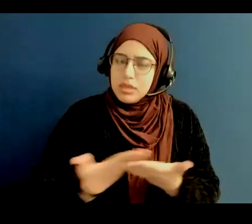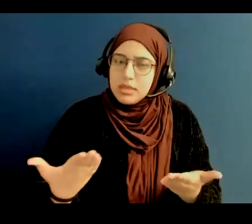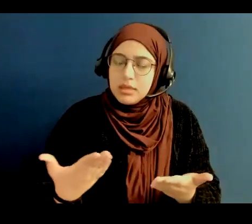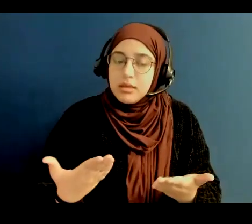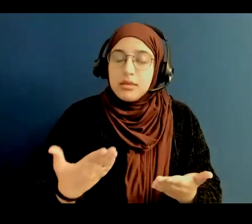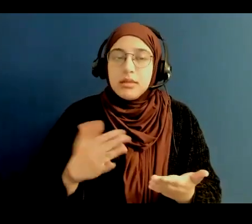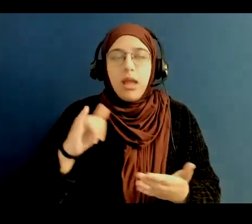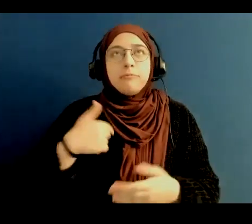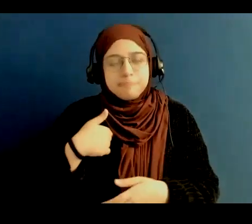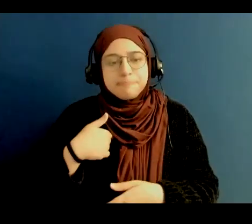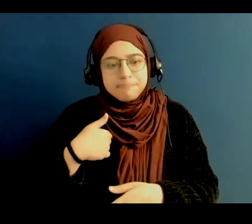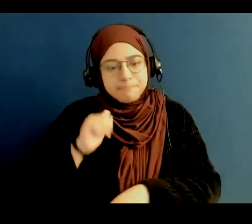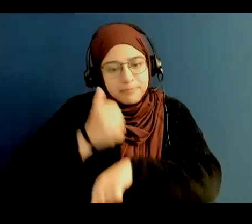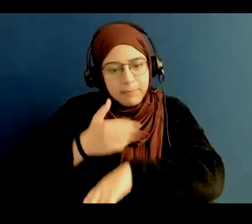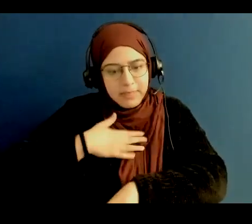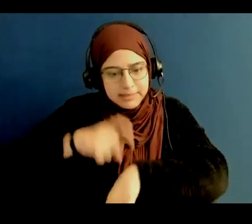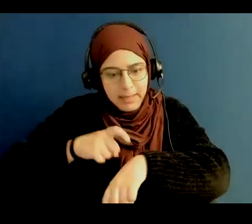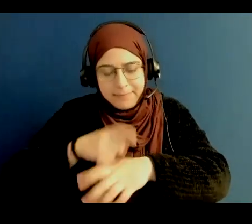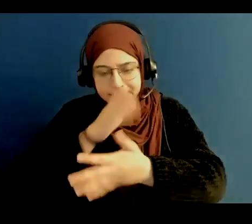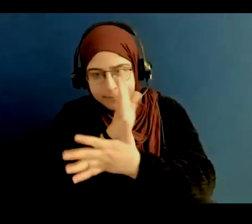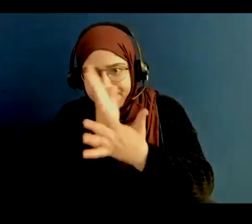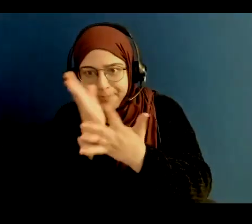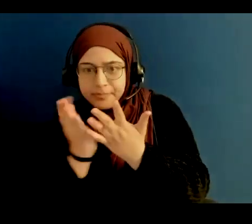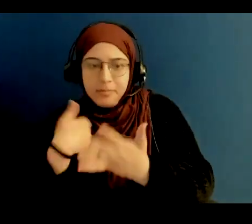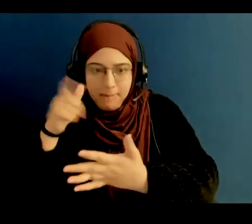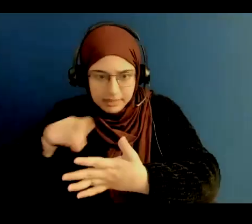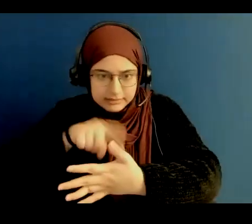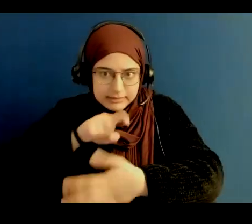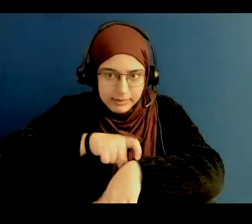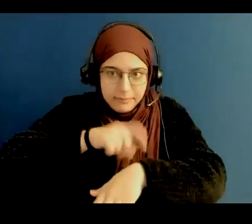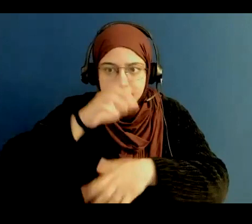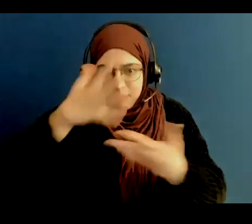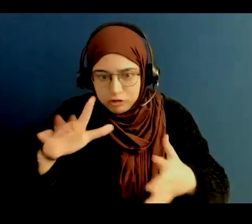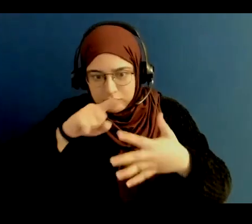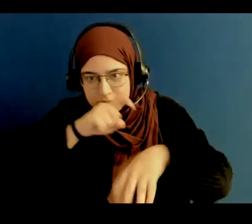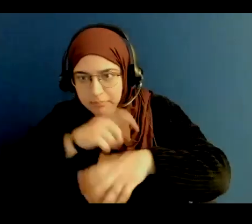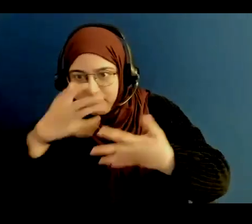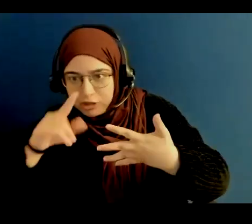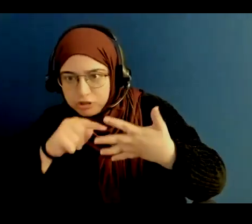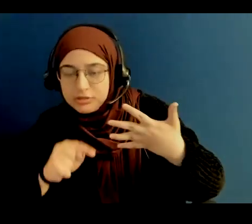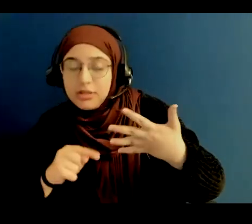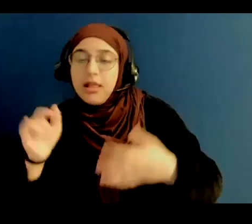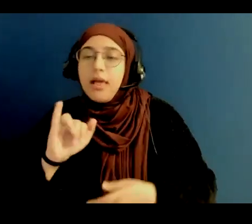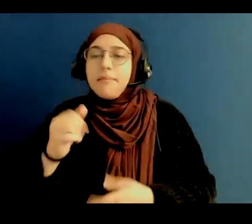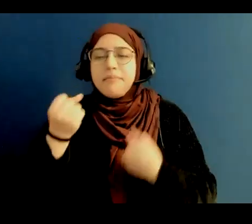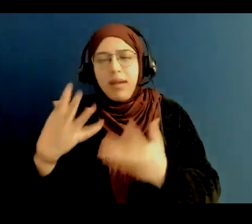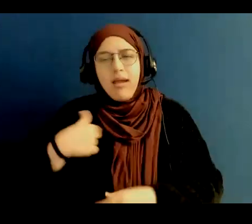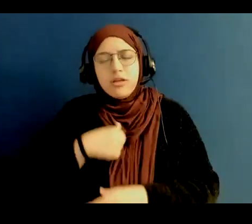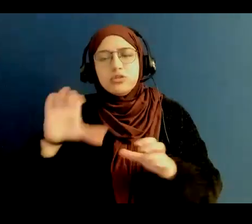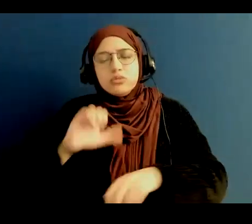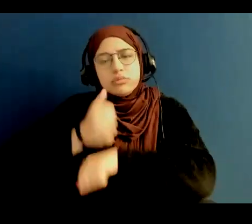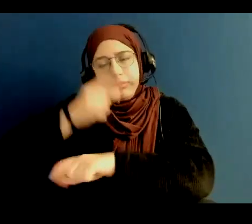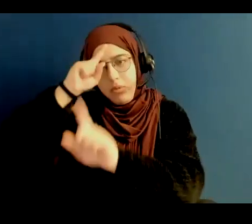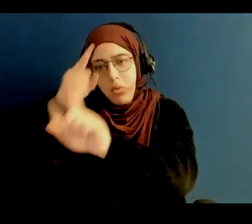done. Many a times we give ourselves goals. For example, I'm going to study Islam for 2 hours, but we're